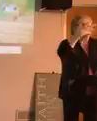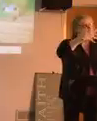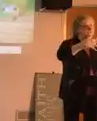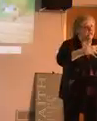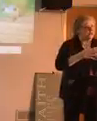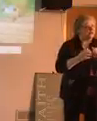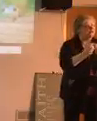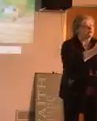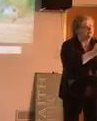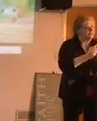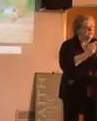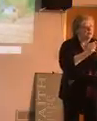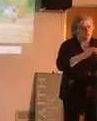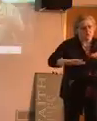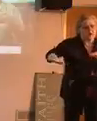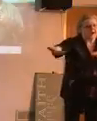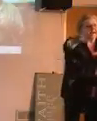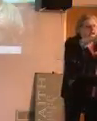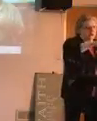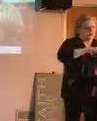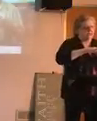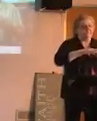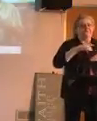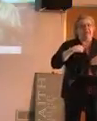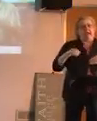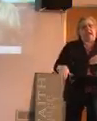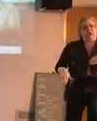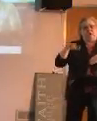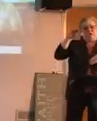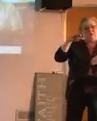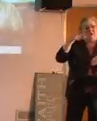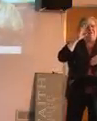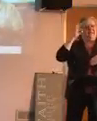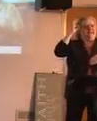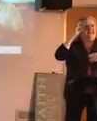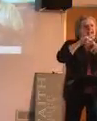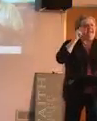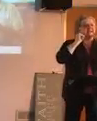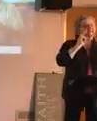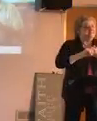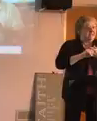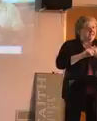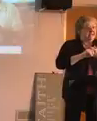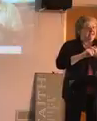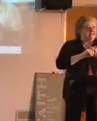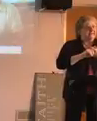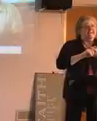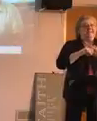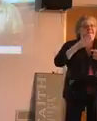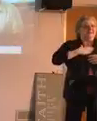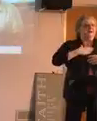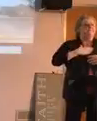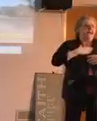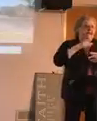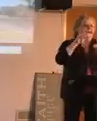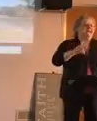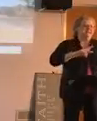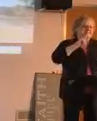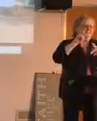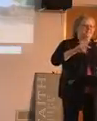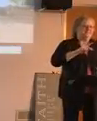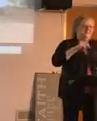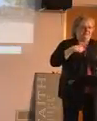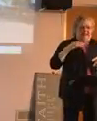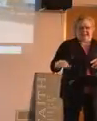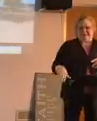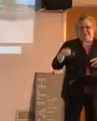together. Growing up Navajo and Hispanic, I mean, these are my people. So it